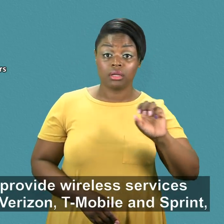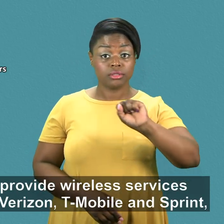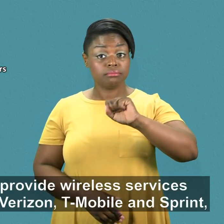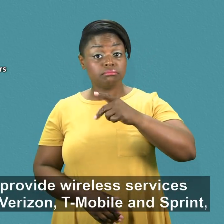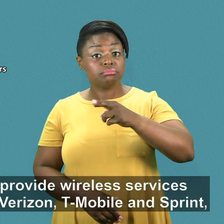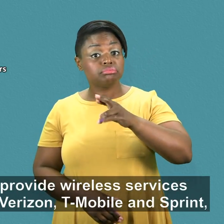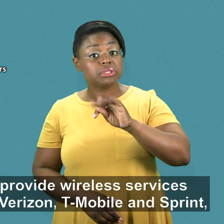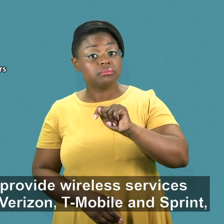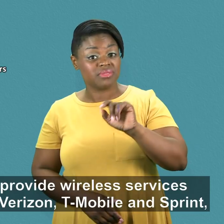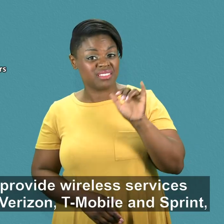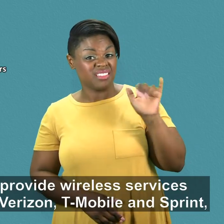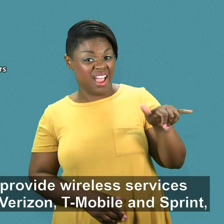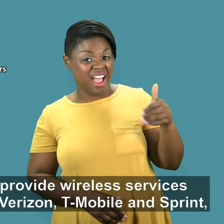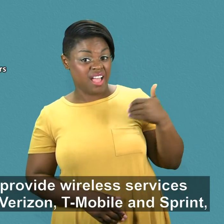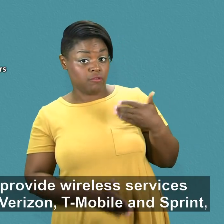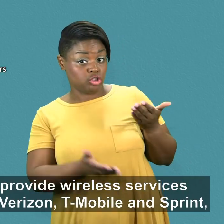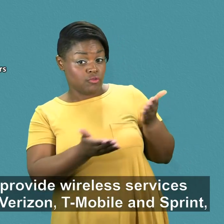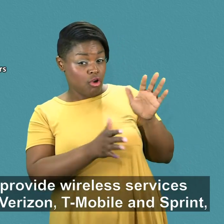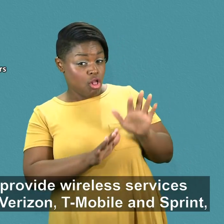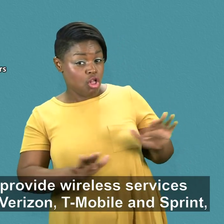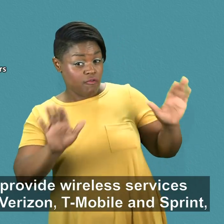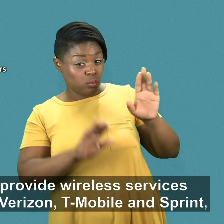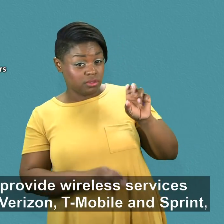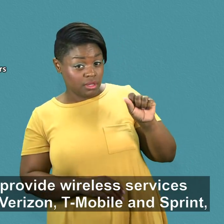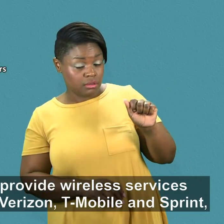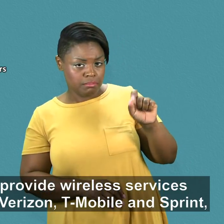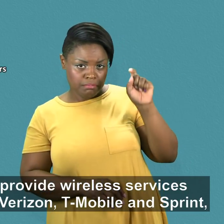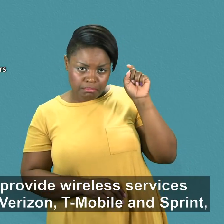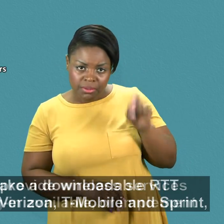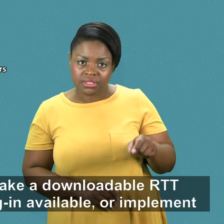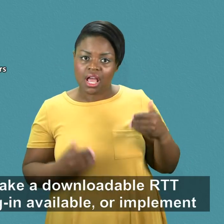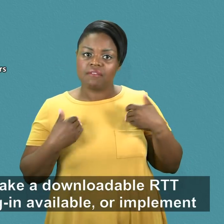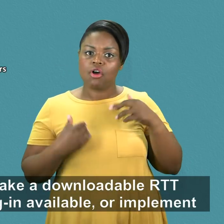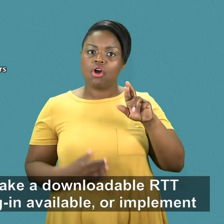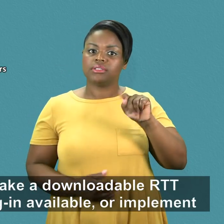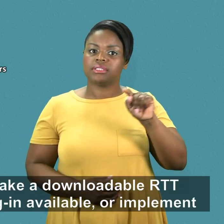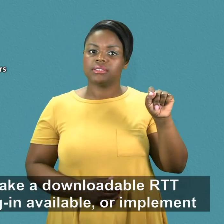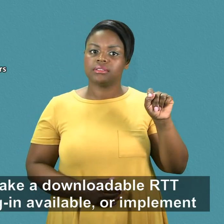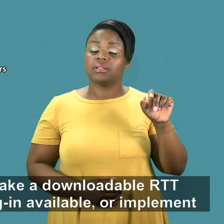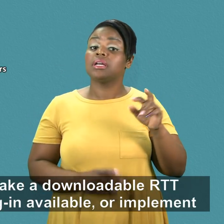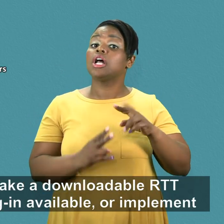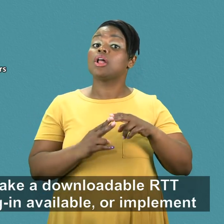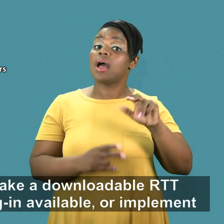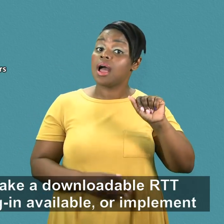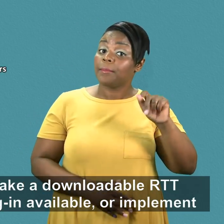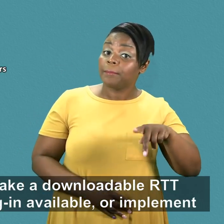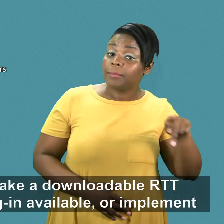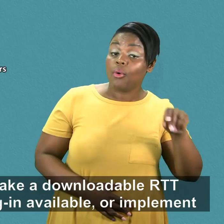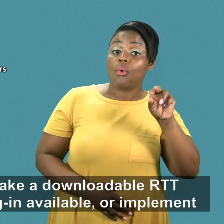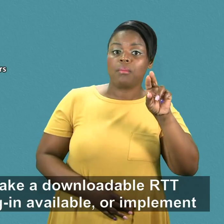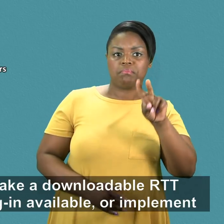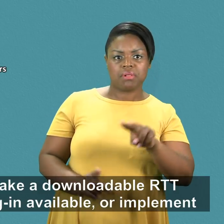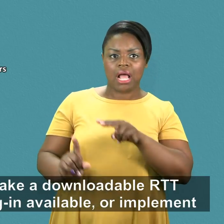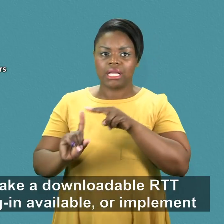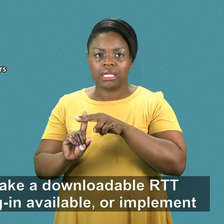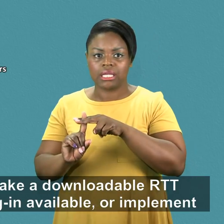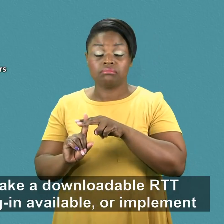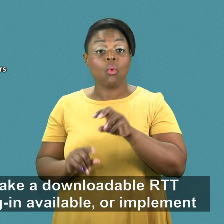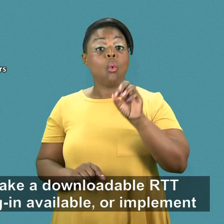nationwide AT&T, Verizon, T-Mobile, and Sprint must either make a downloadable RTT application or plugin available,